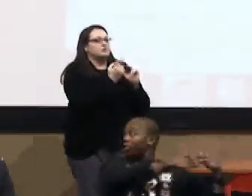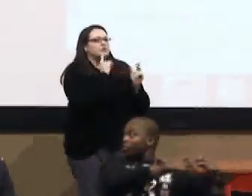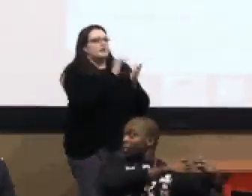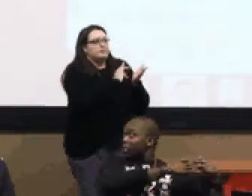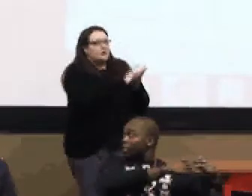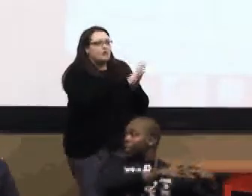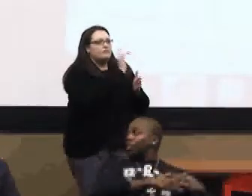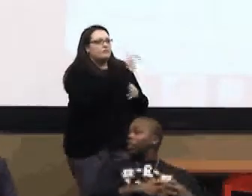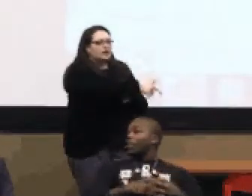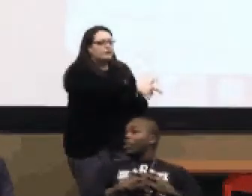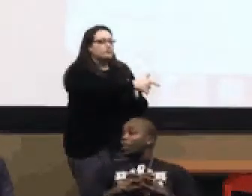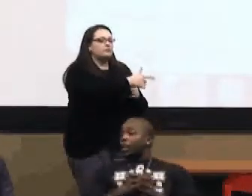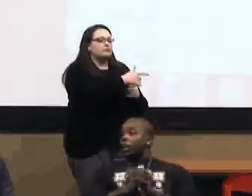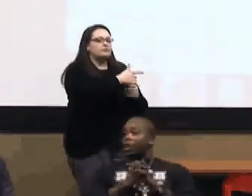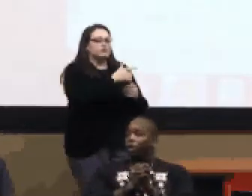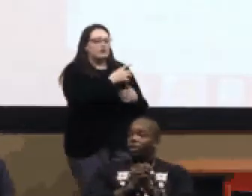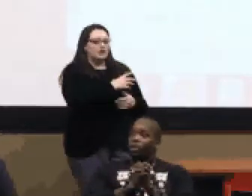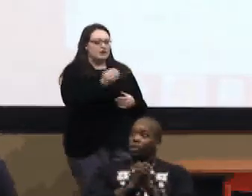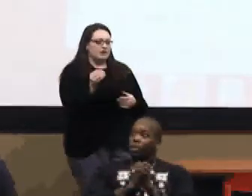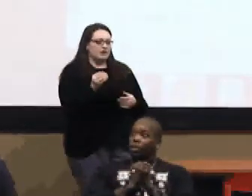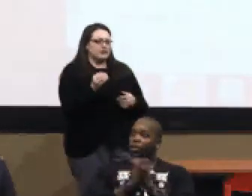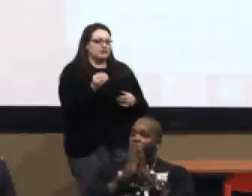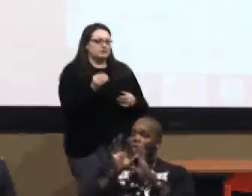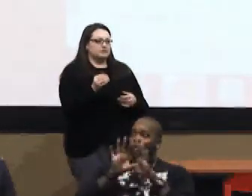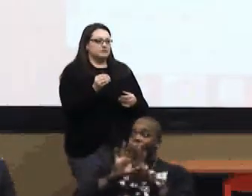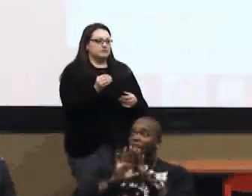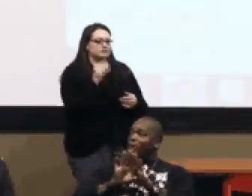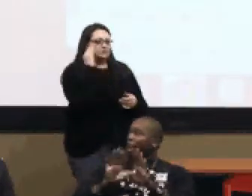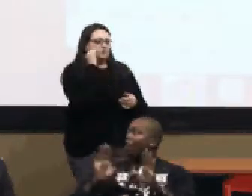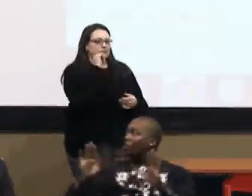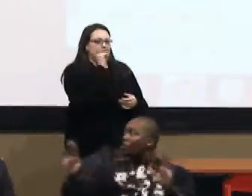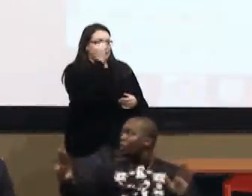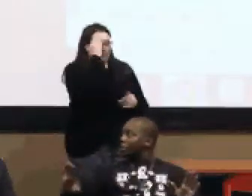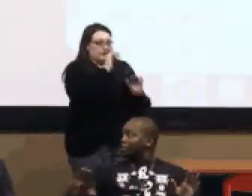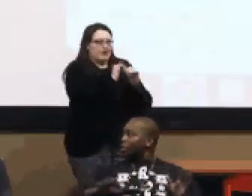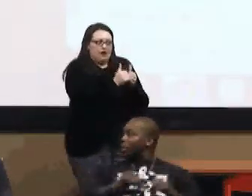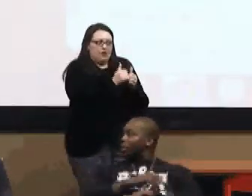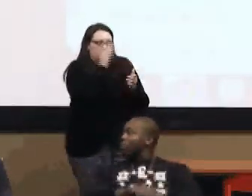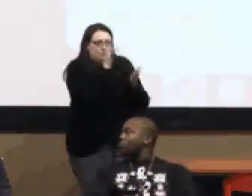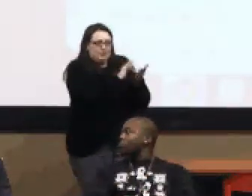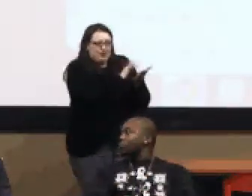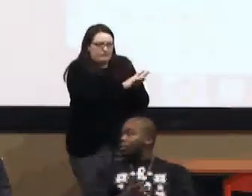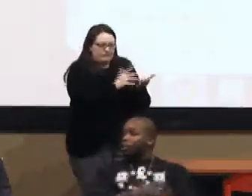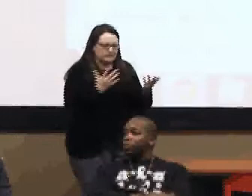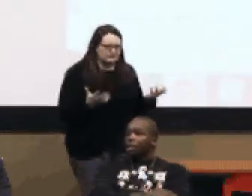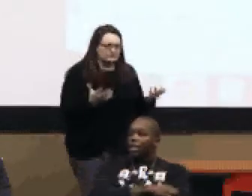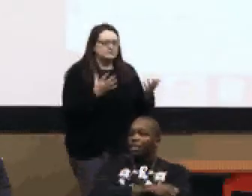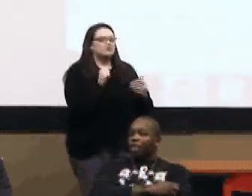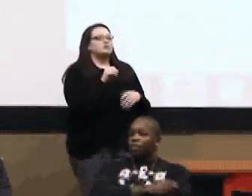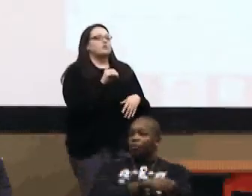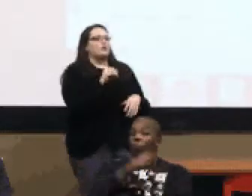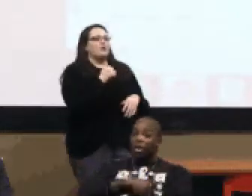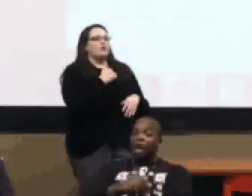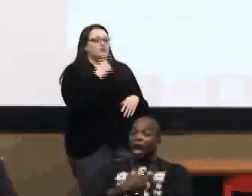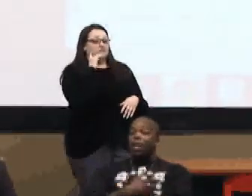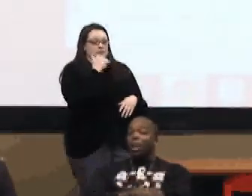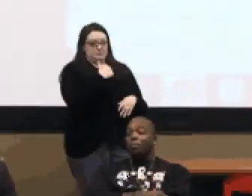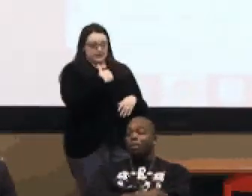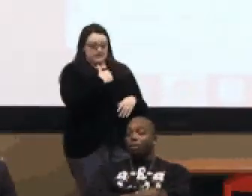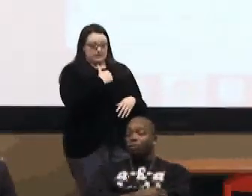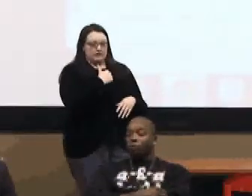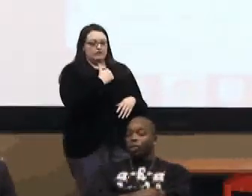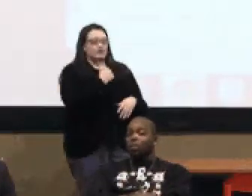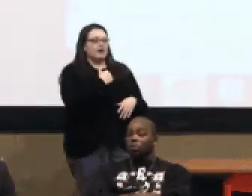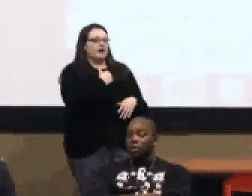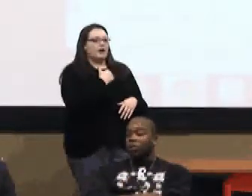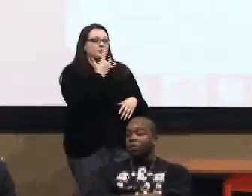off eventually and not knowing how you're going to do that. So I just for me, I'm